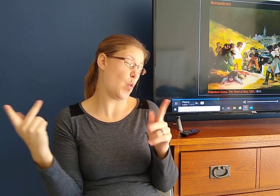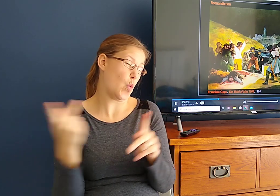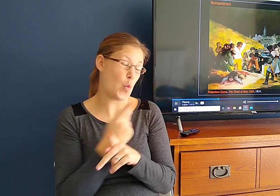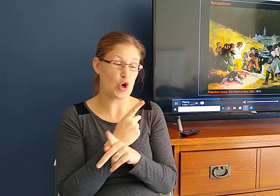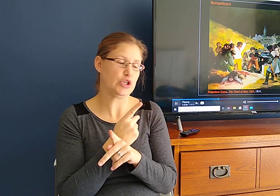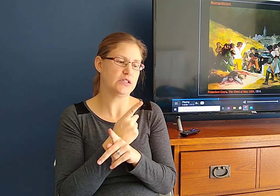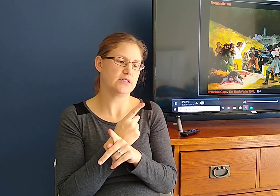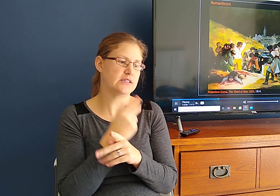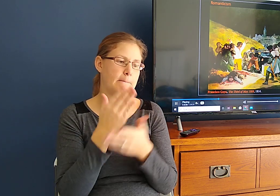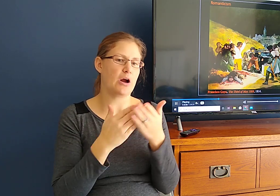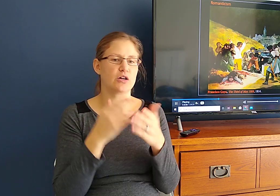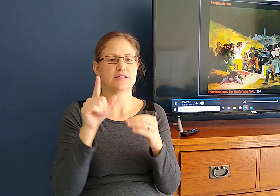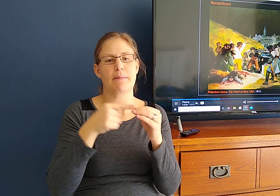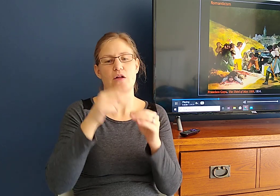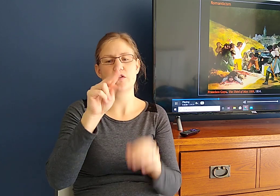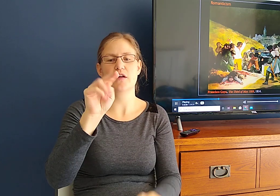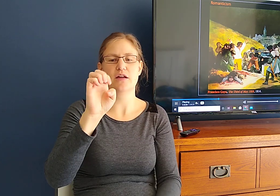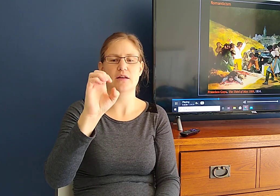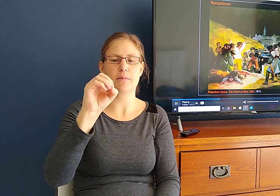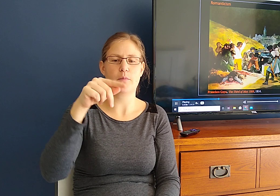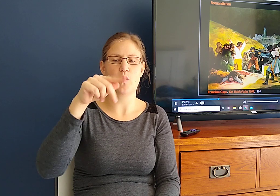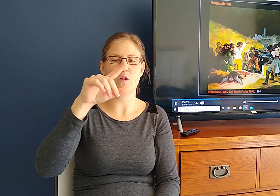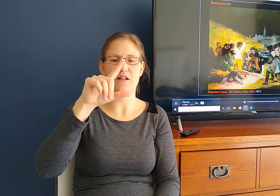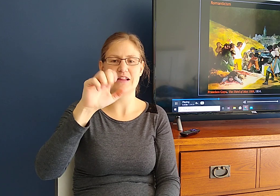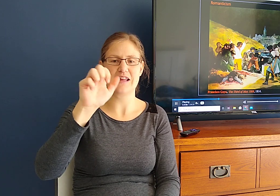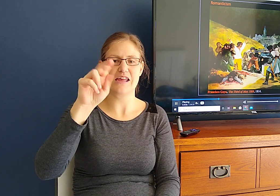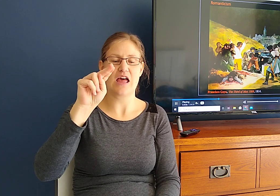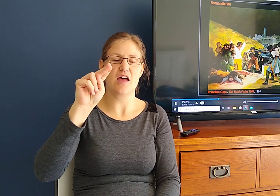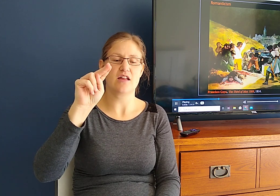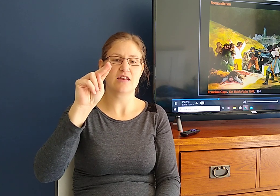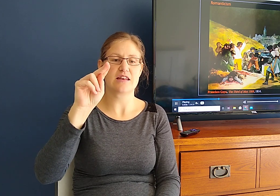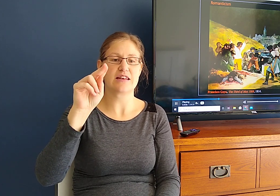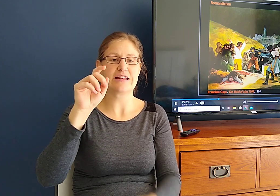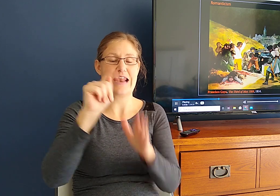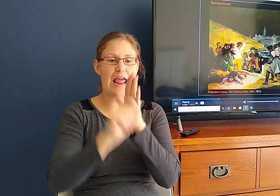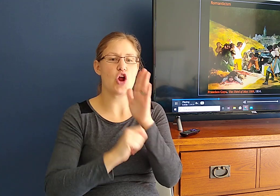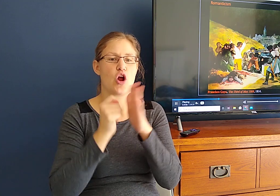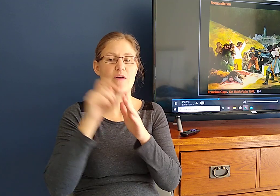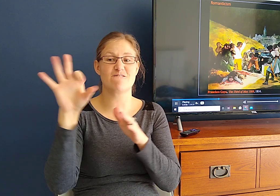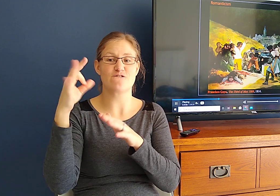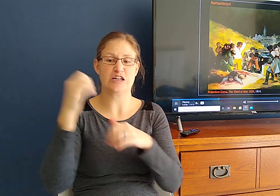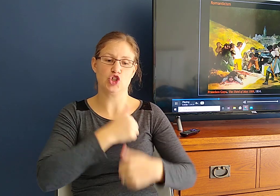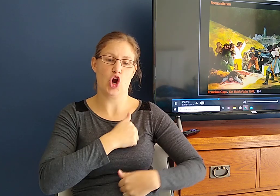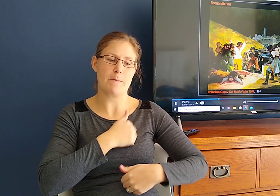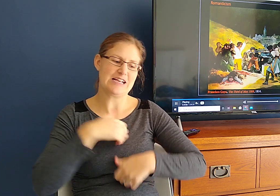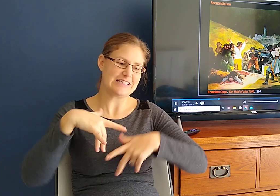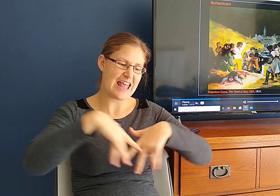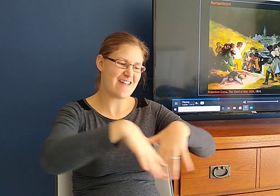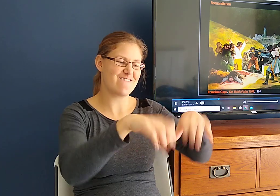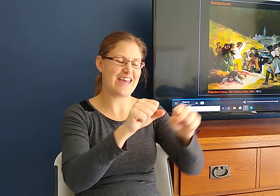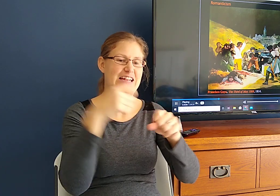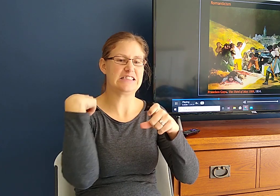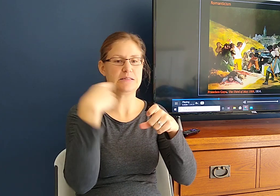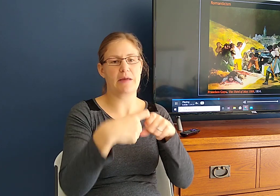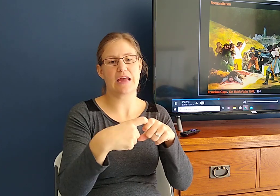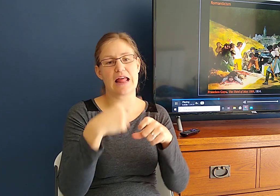the Napoleonic era when French armies invaded Spain. And this is an image of one